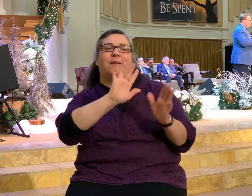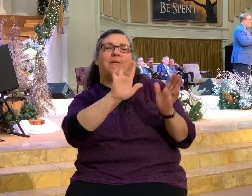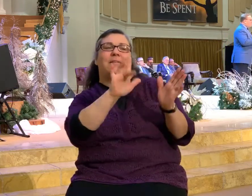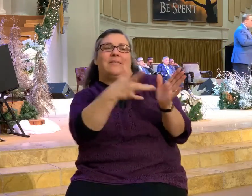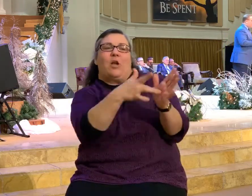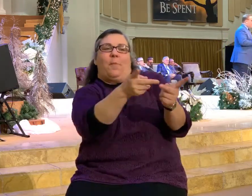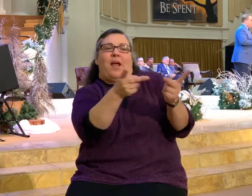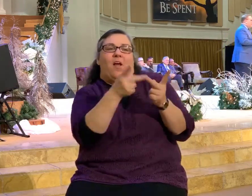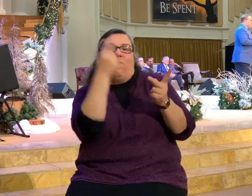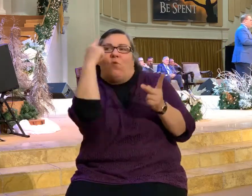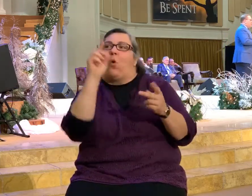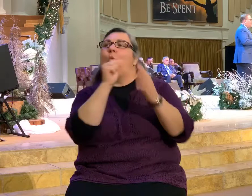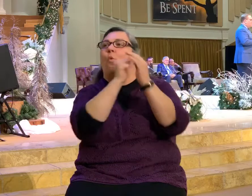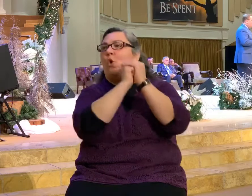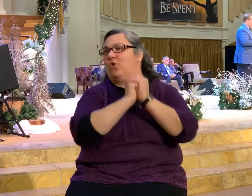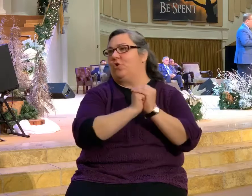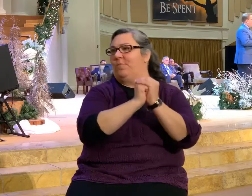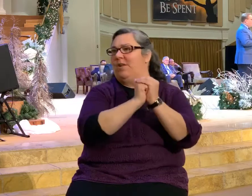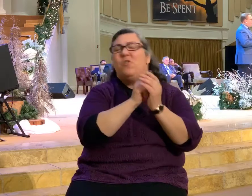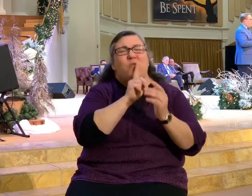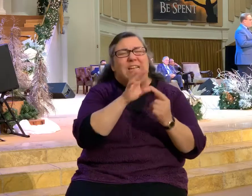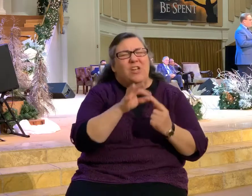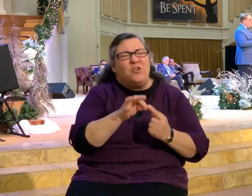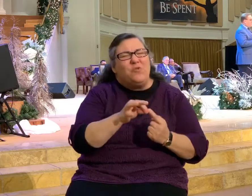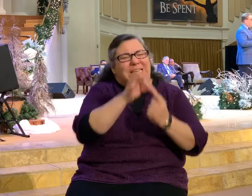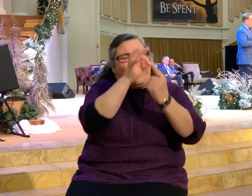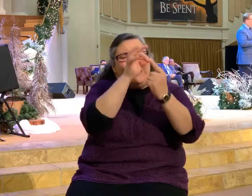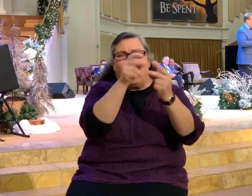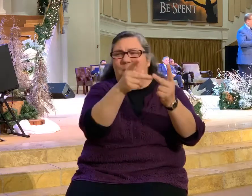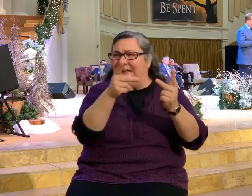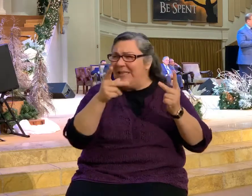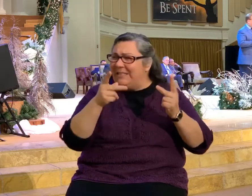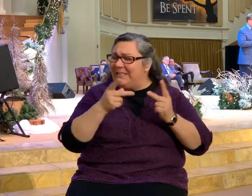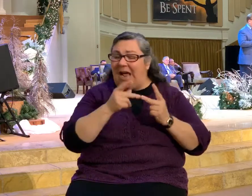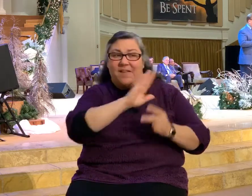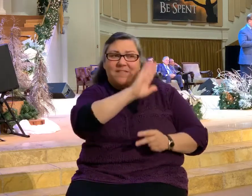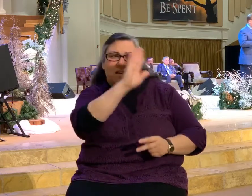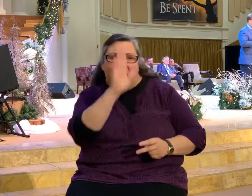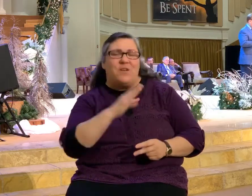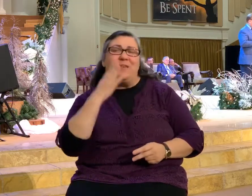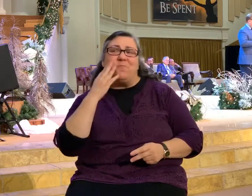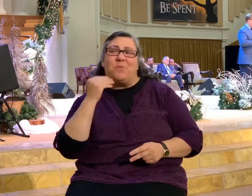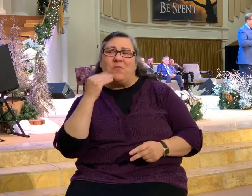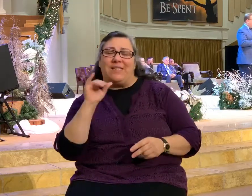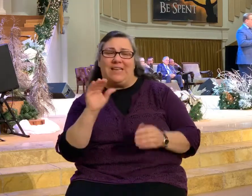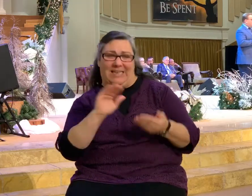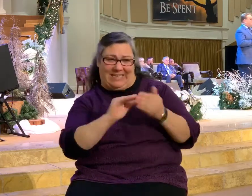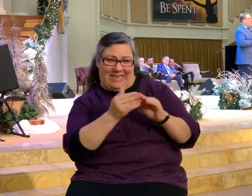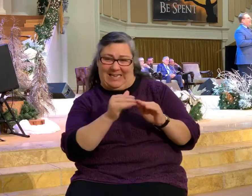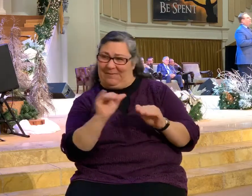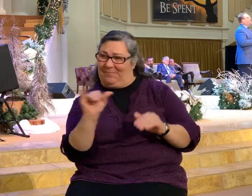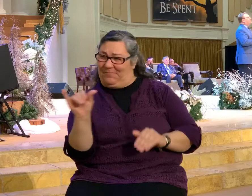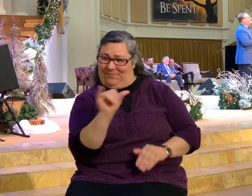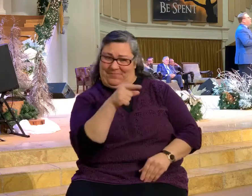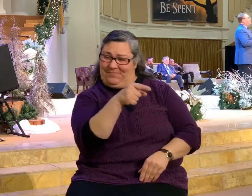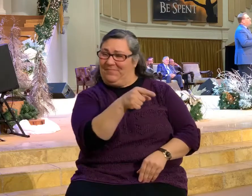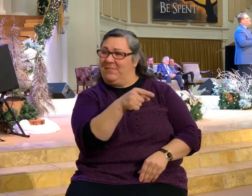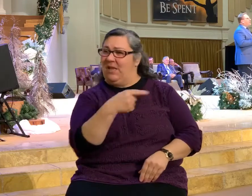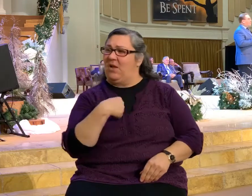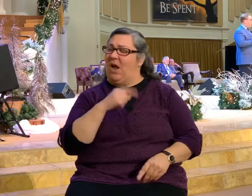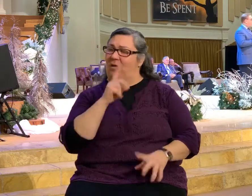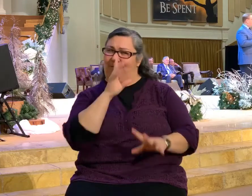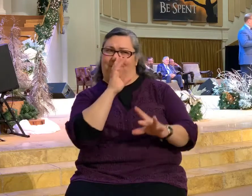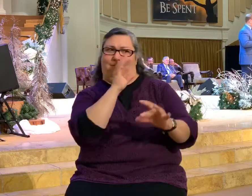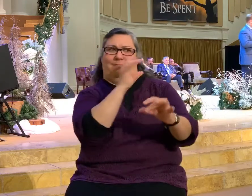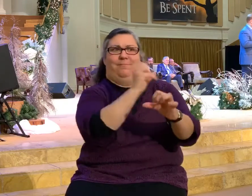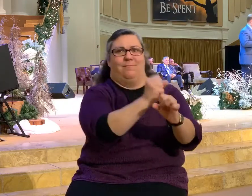And you can feel it. It's very unique. I've never been to a city that was like that before. And so I got intrigued